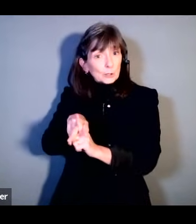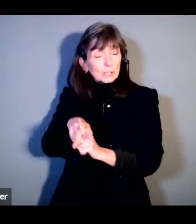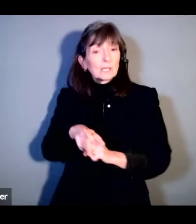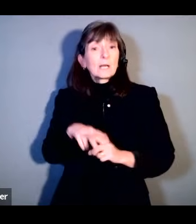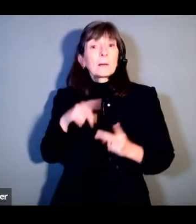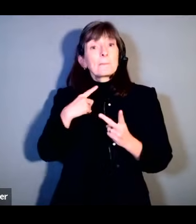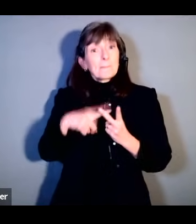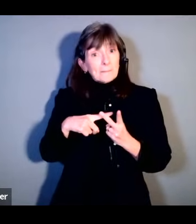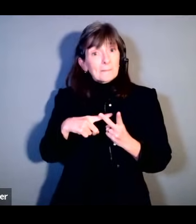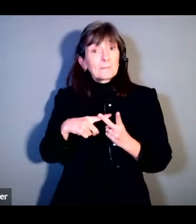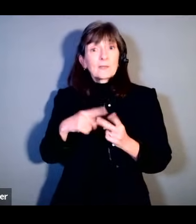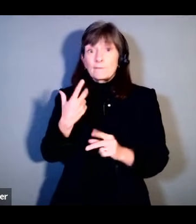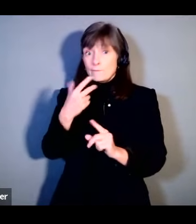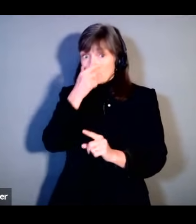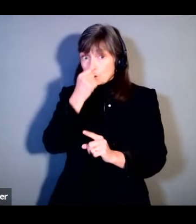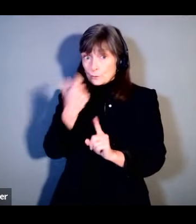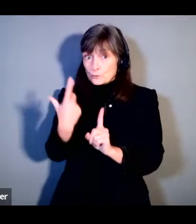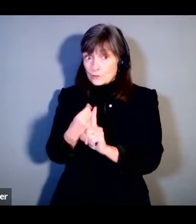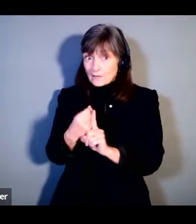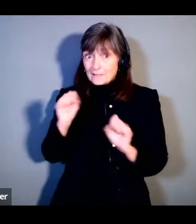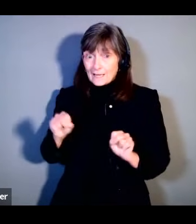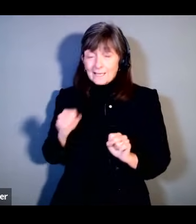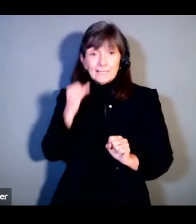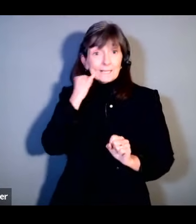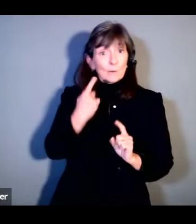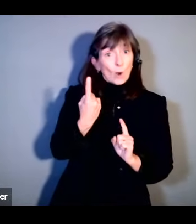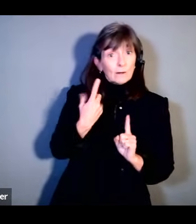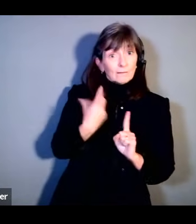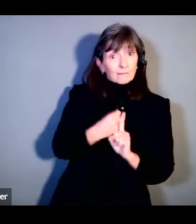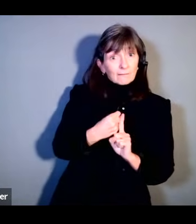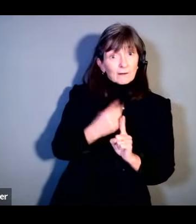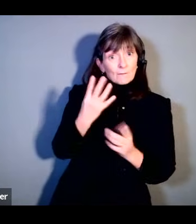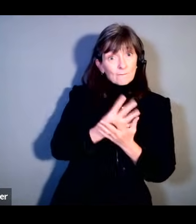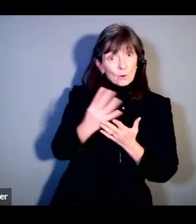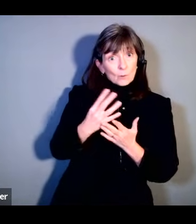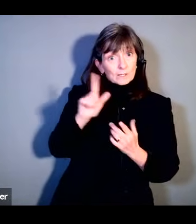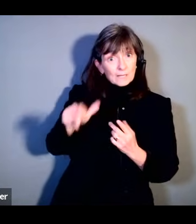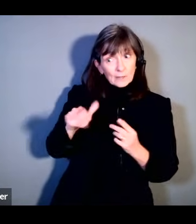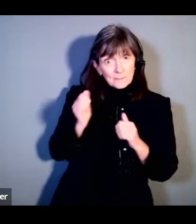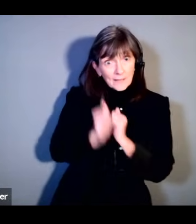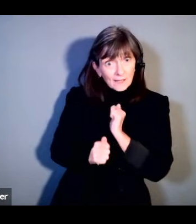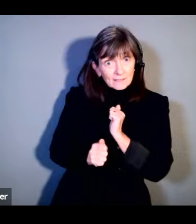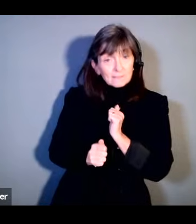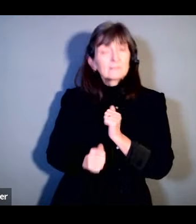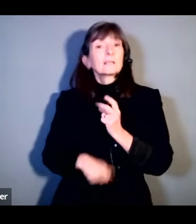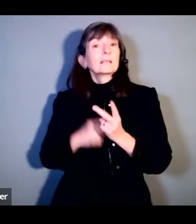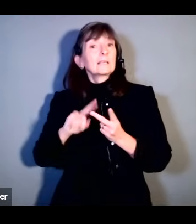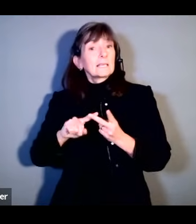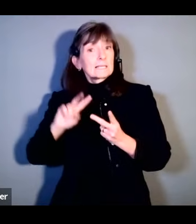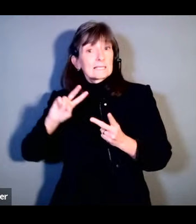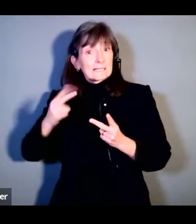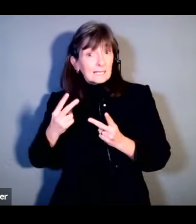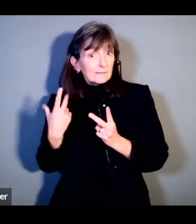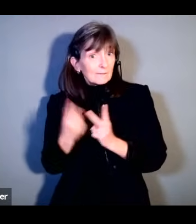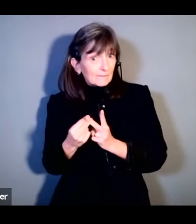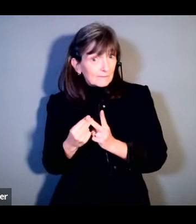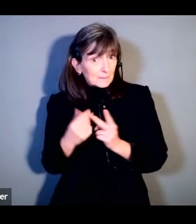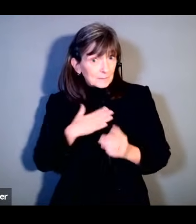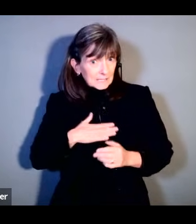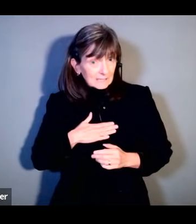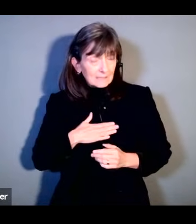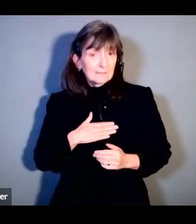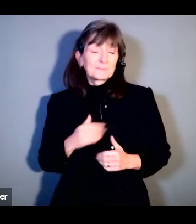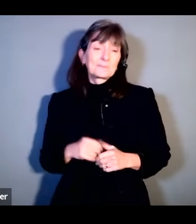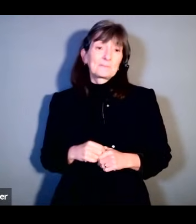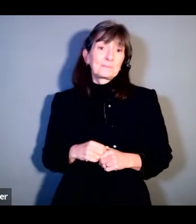at the same time. If you have gotten your first and it's been at least 4 weeks since your since that first COVID shot, you can book to get your